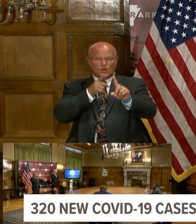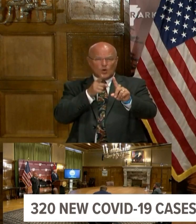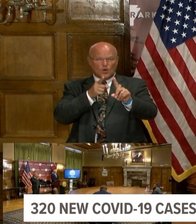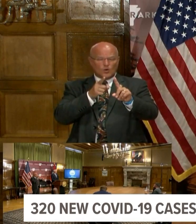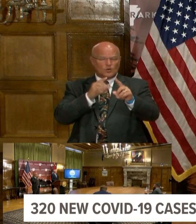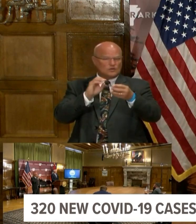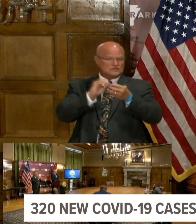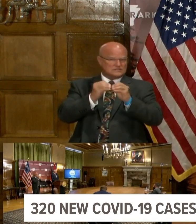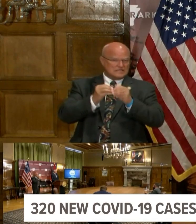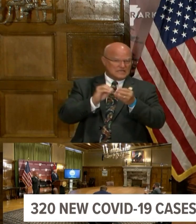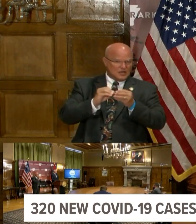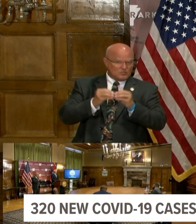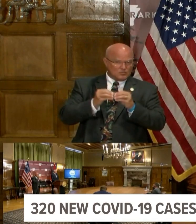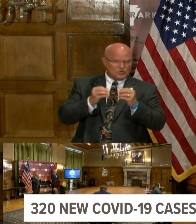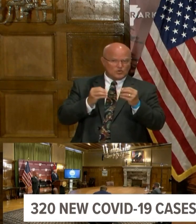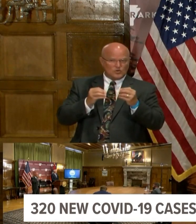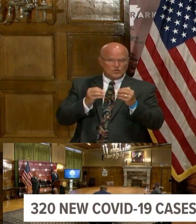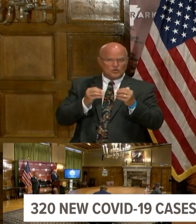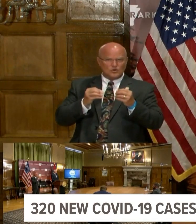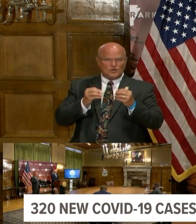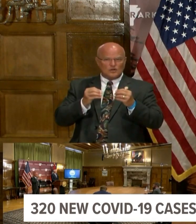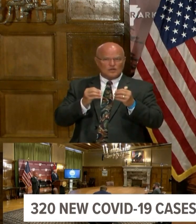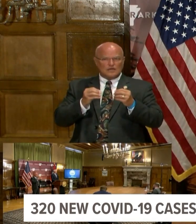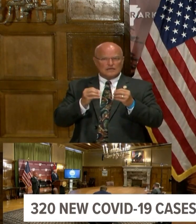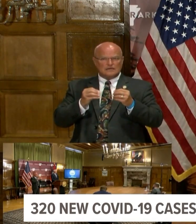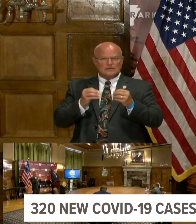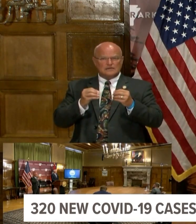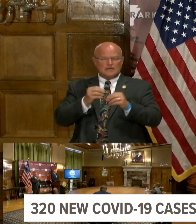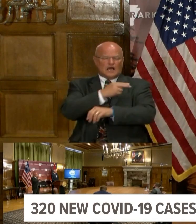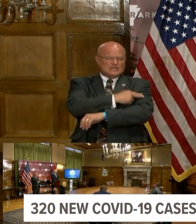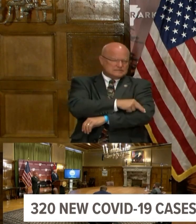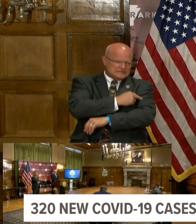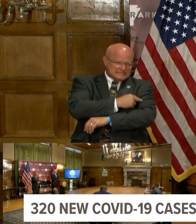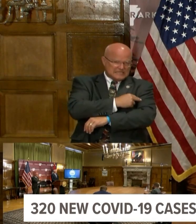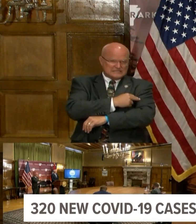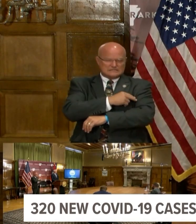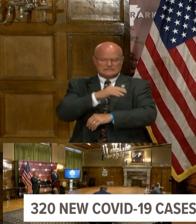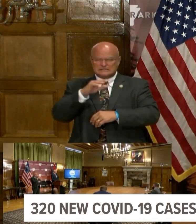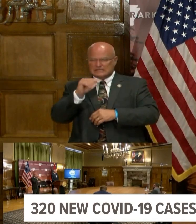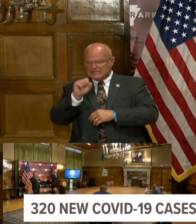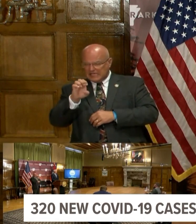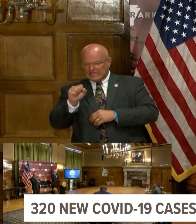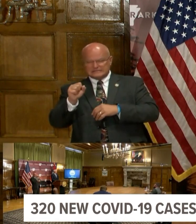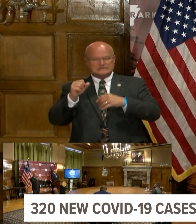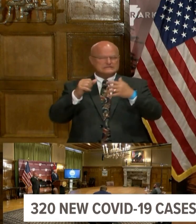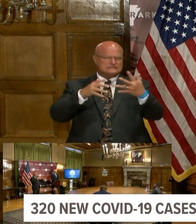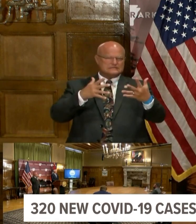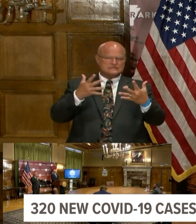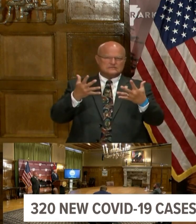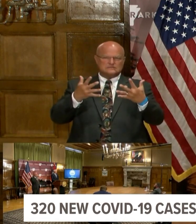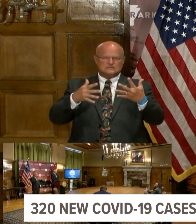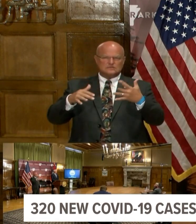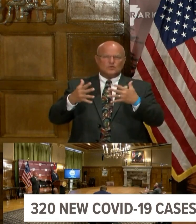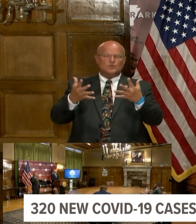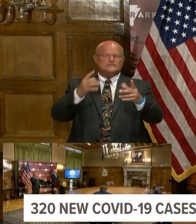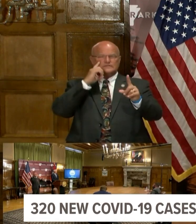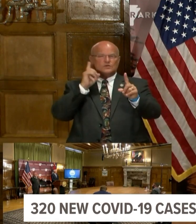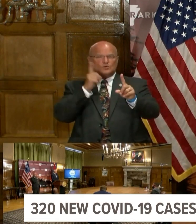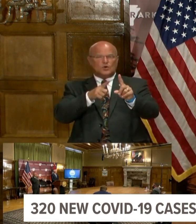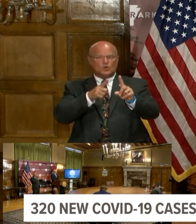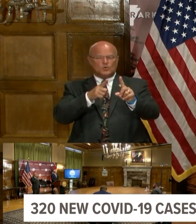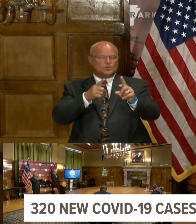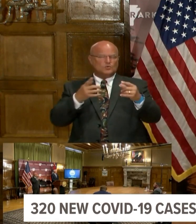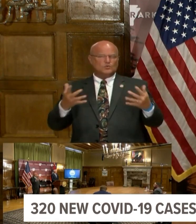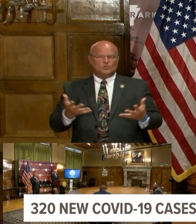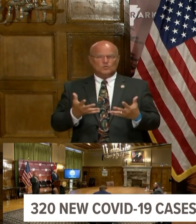number of, active cases? Is it a certain number of hospitalizations? Society kind of wants a goal to shoot